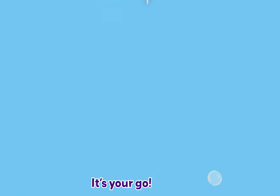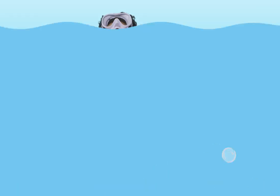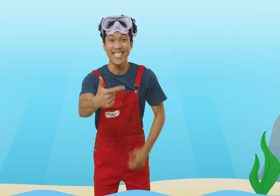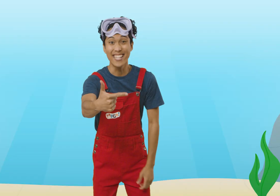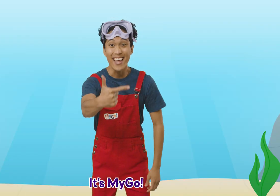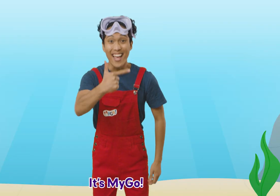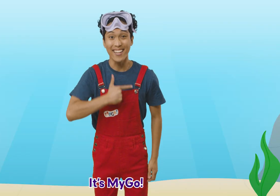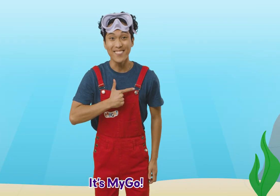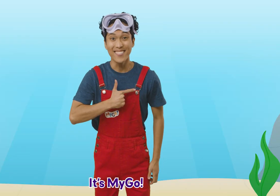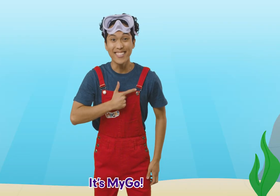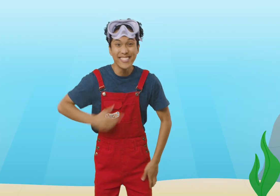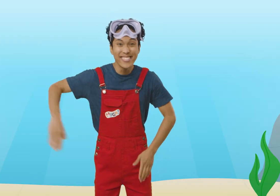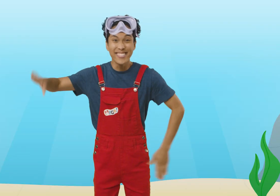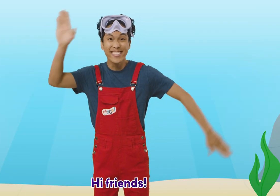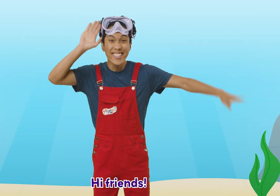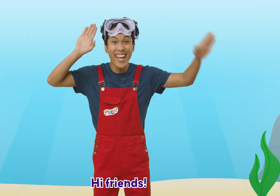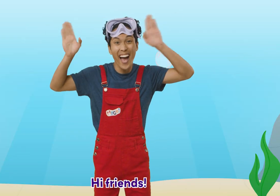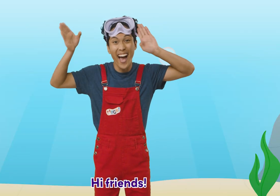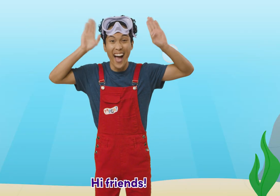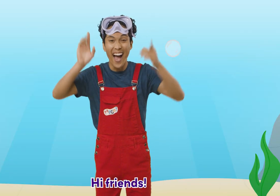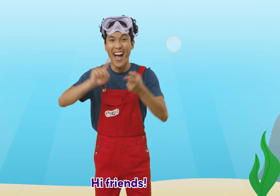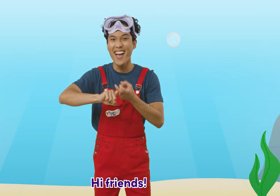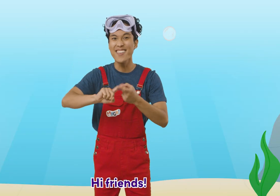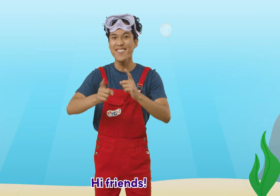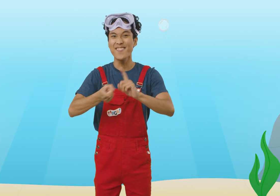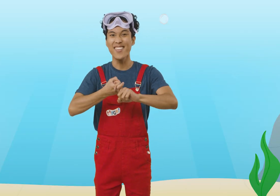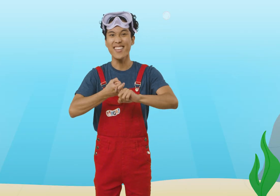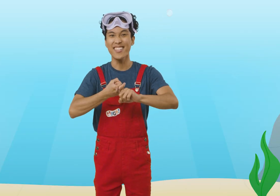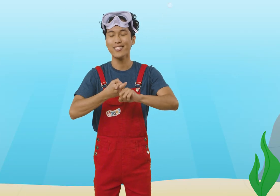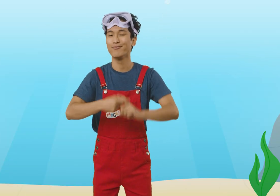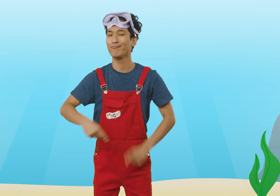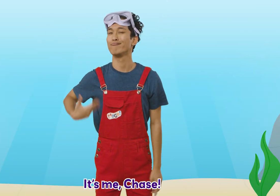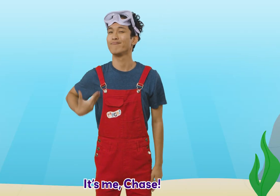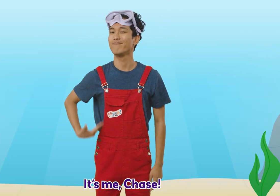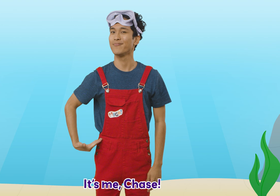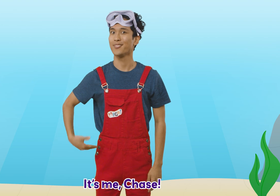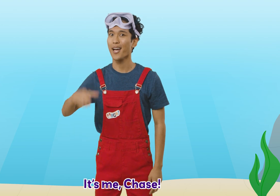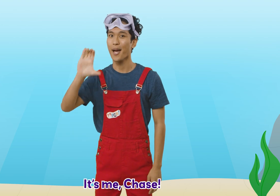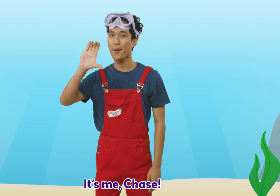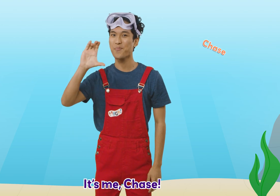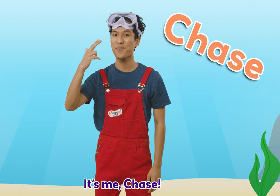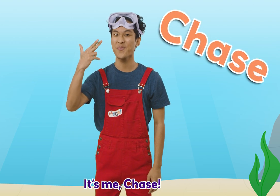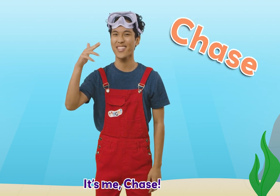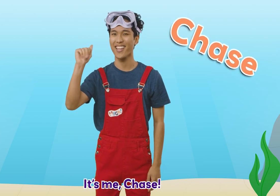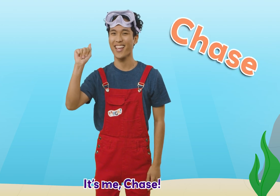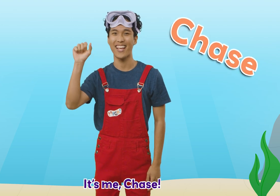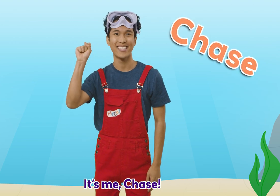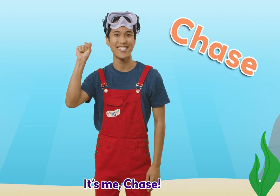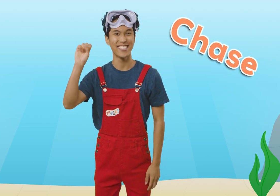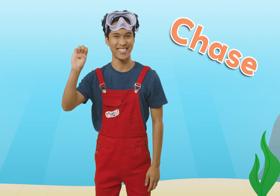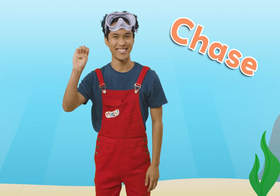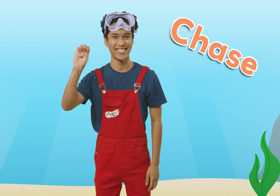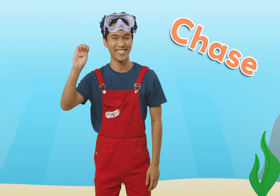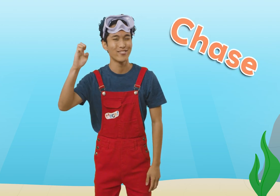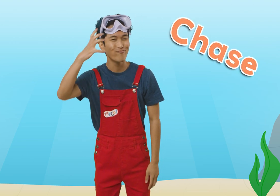It's MyGo. Hi, friends. It's me, Chase.